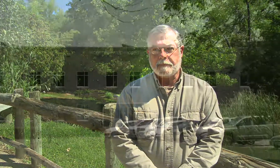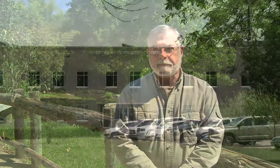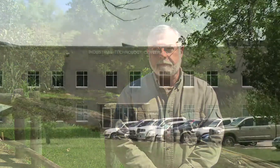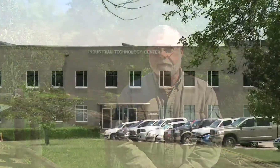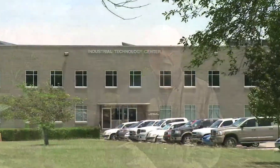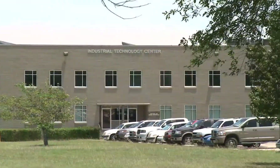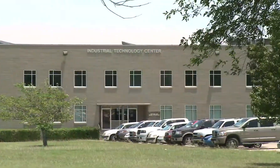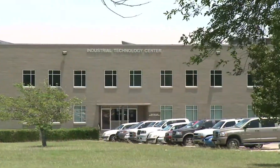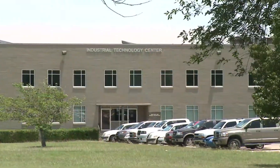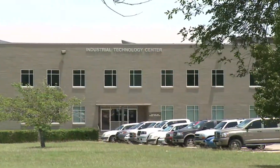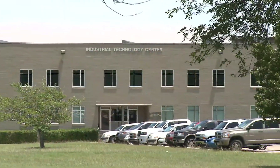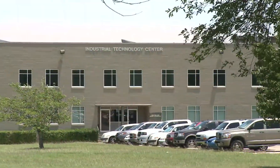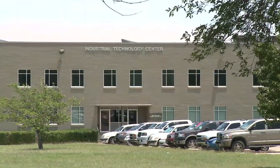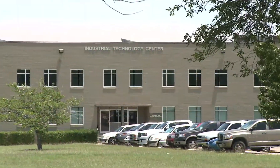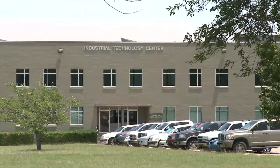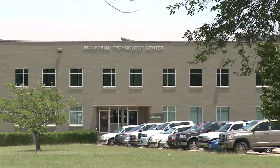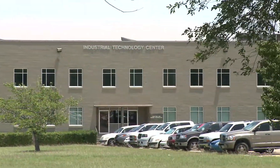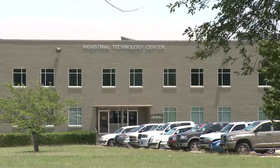introductions.